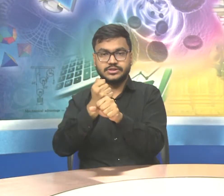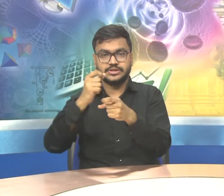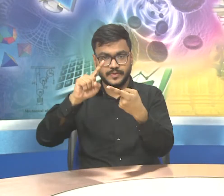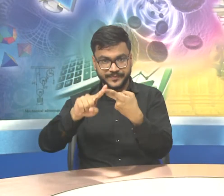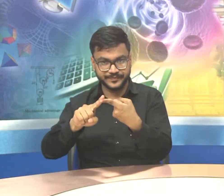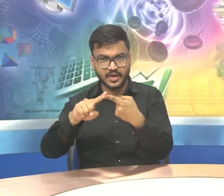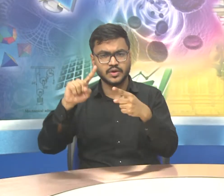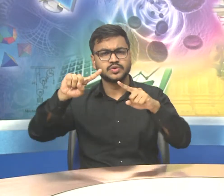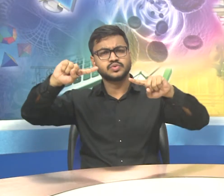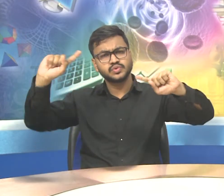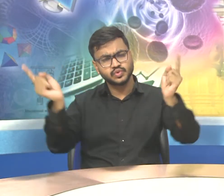college